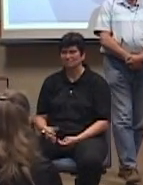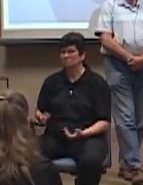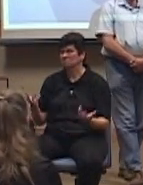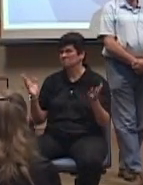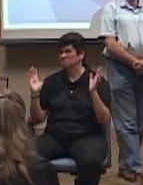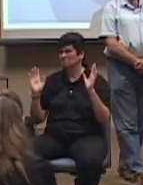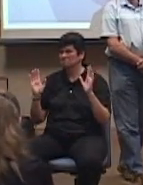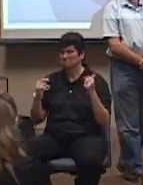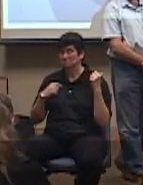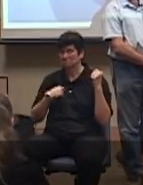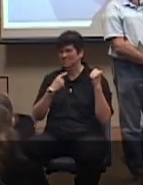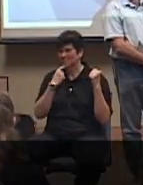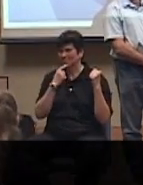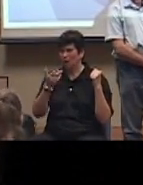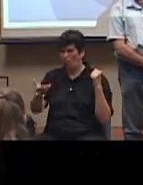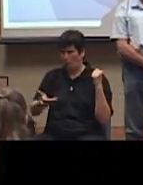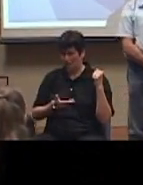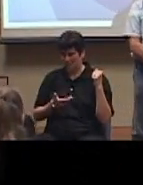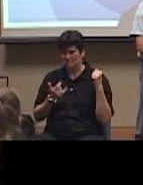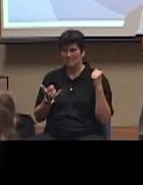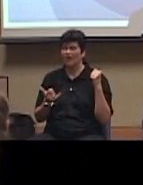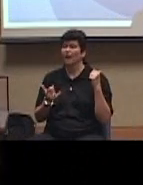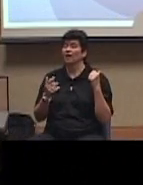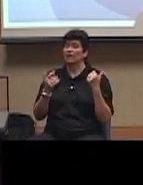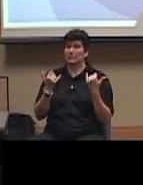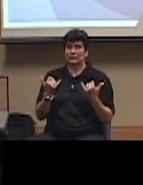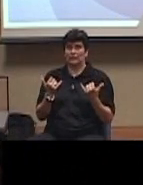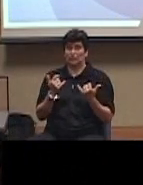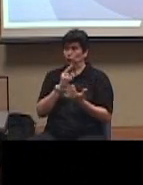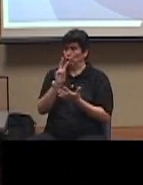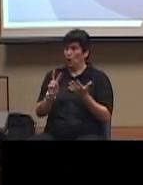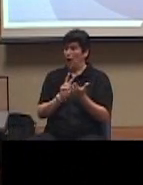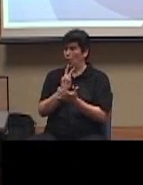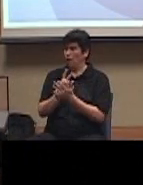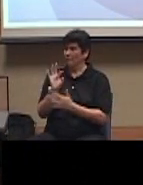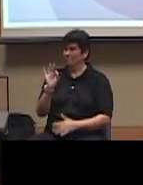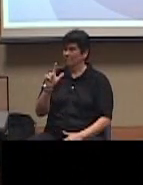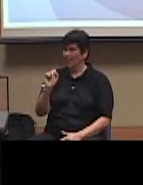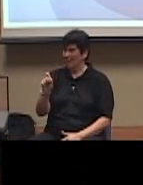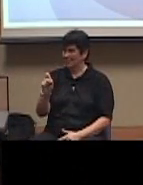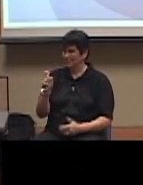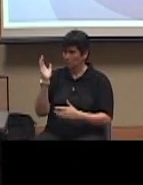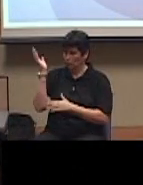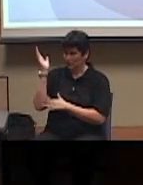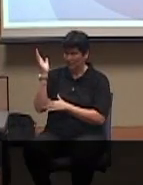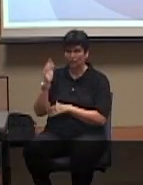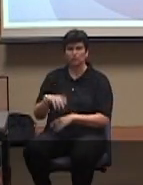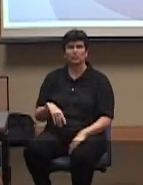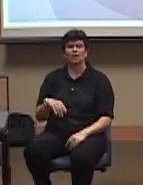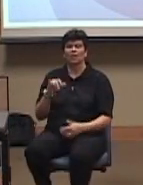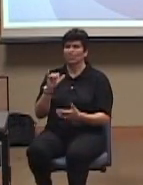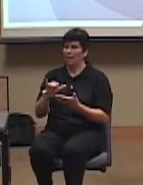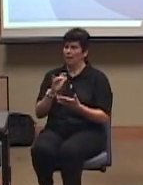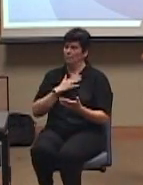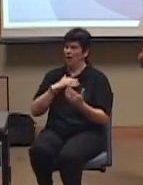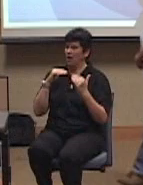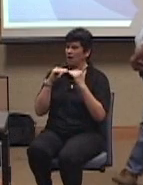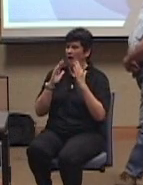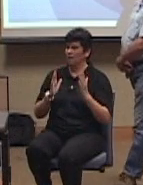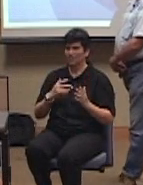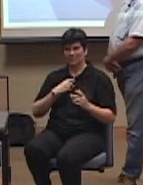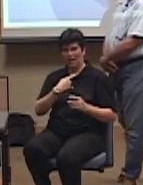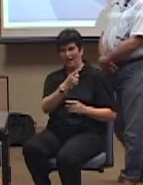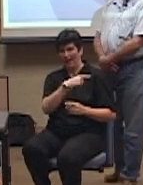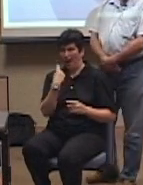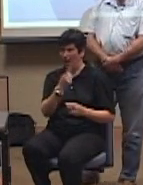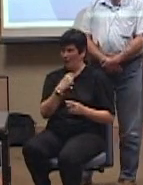Welcome, folks. This is a two-hour Flex presentation in which my colleagues and I will